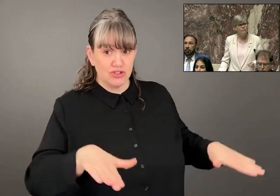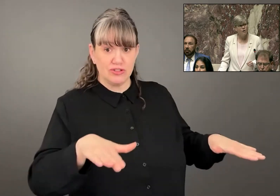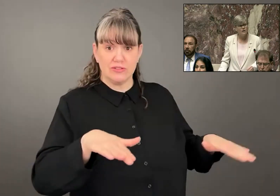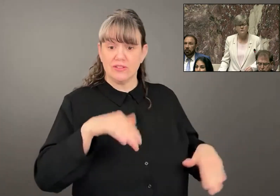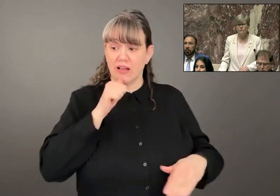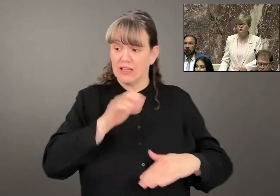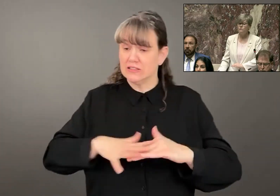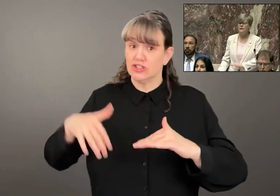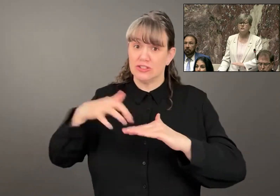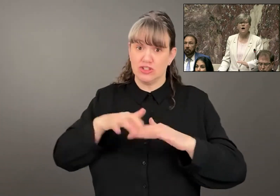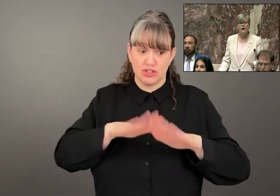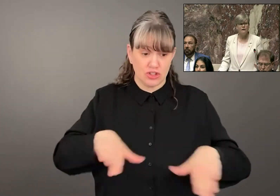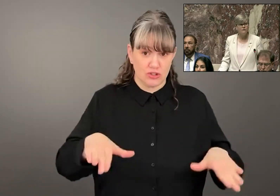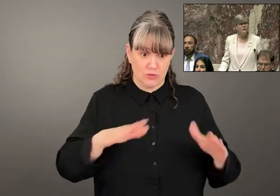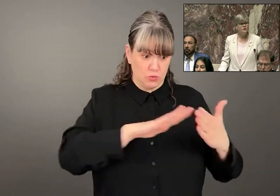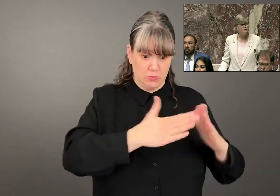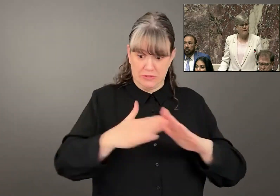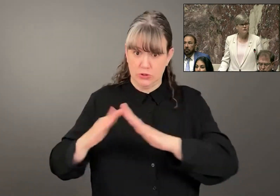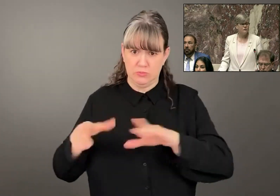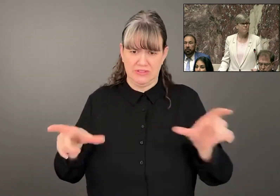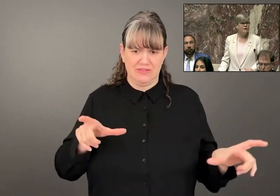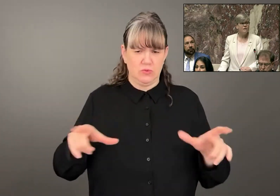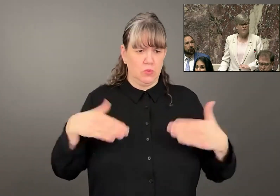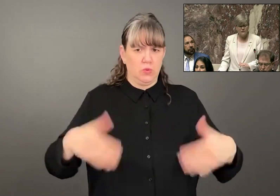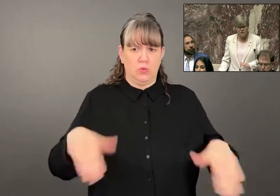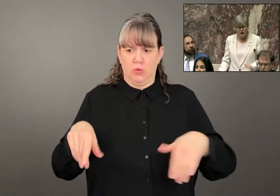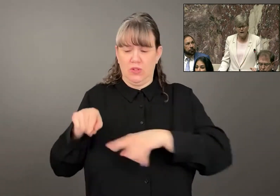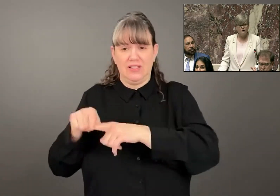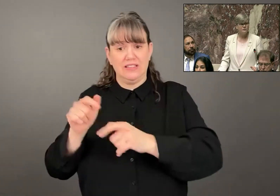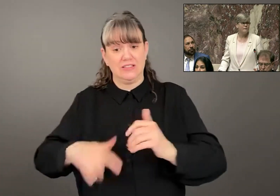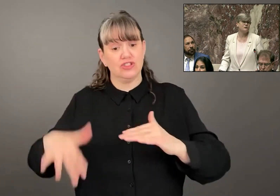step possible through the entire spectrum